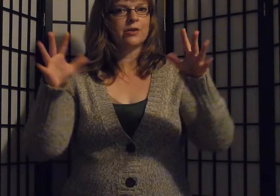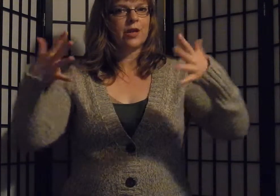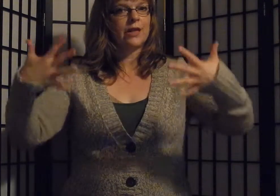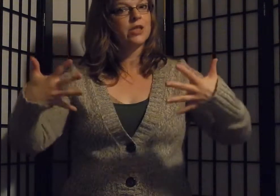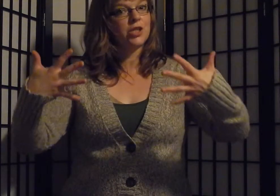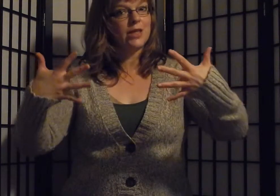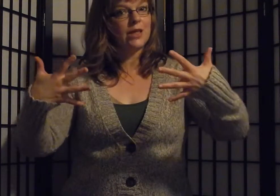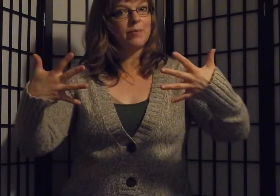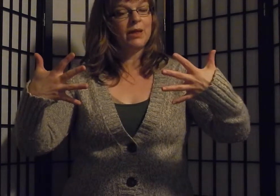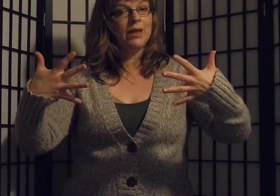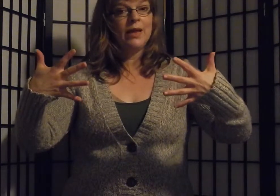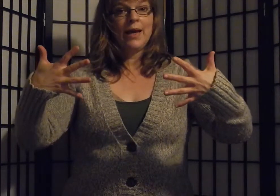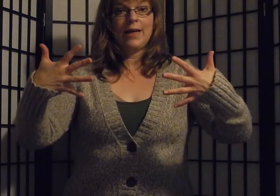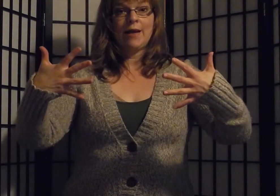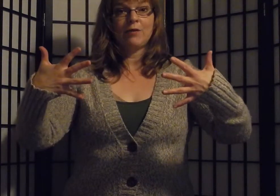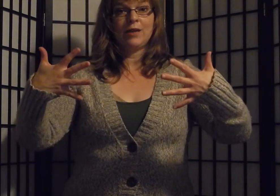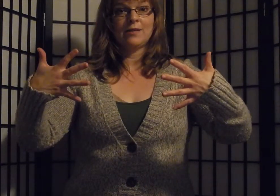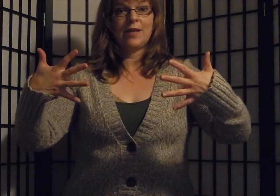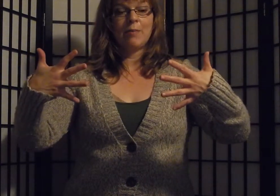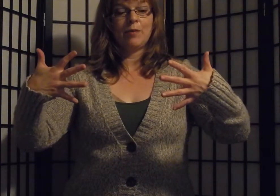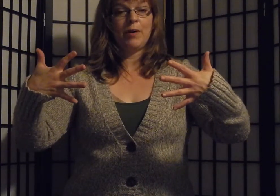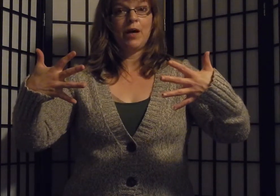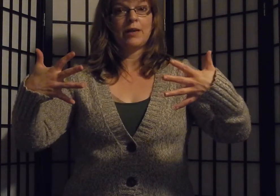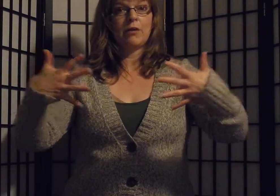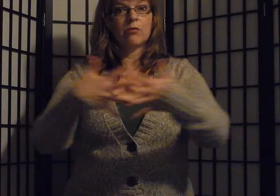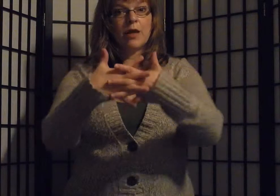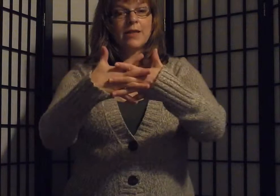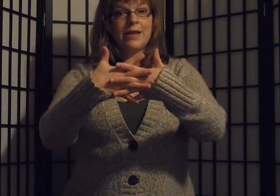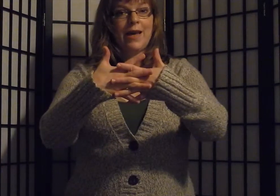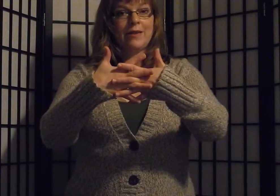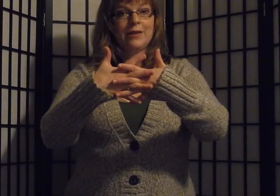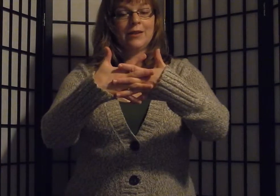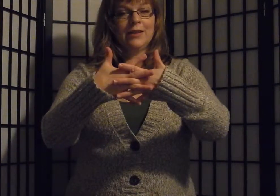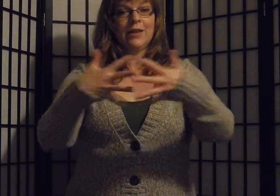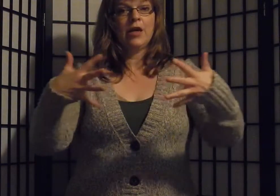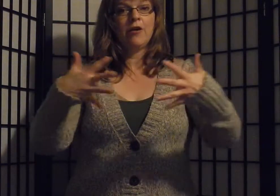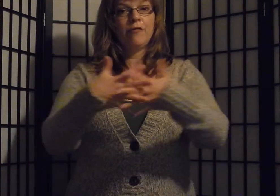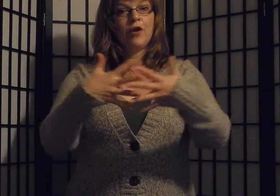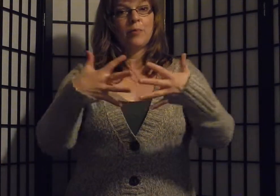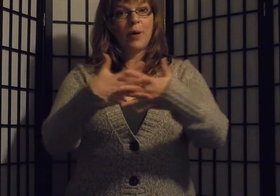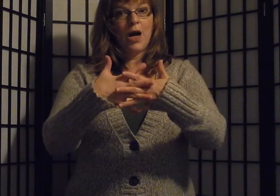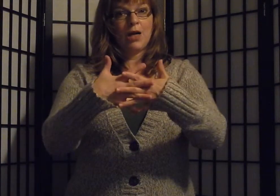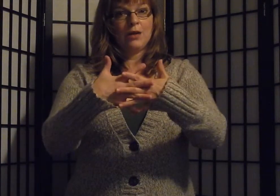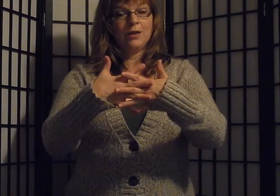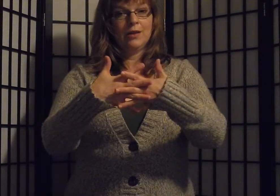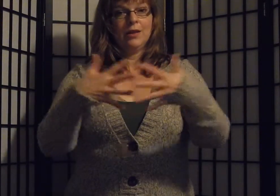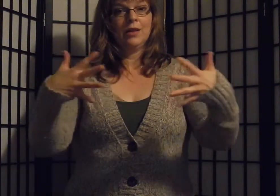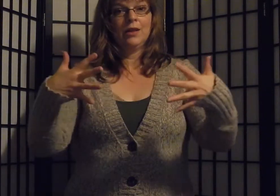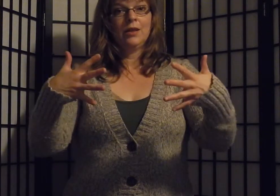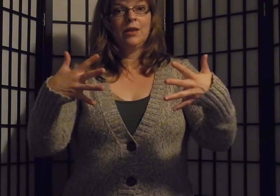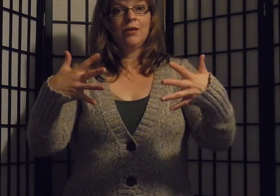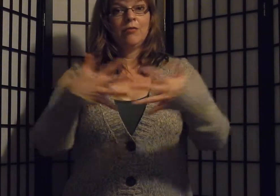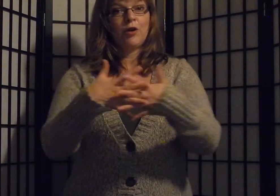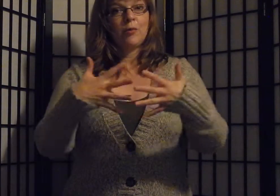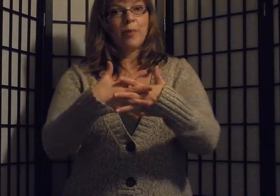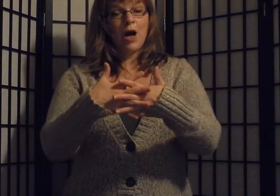on each team, and after they snap the ball, they run together. Football, football,